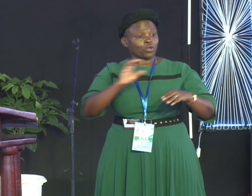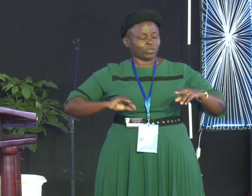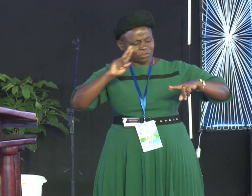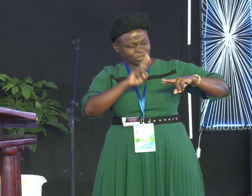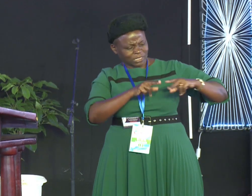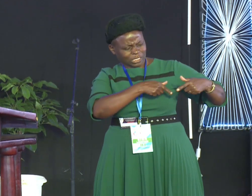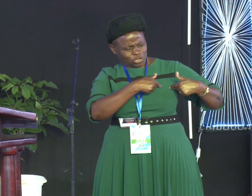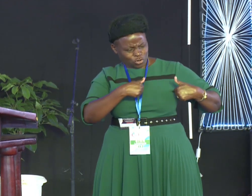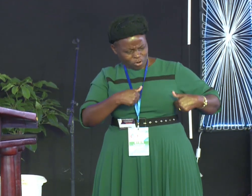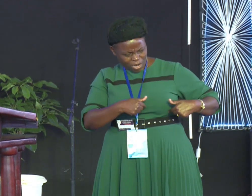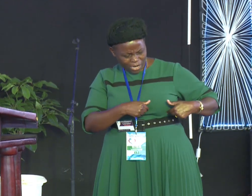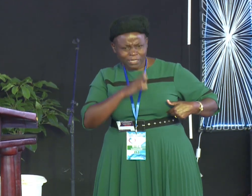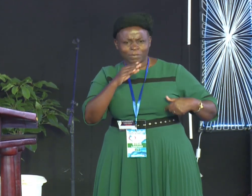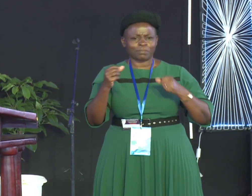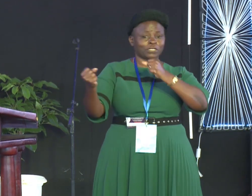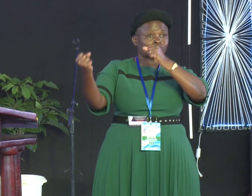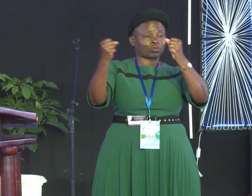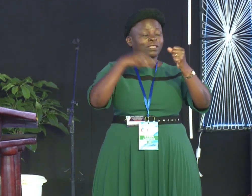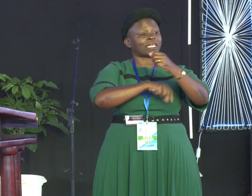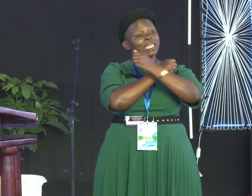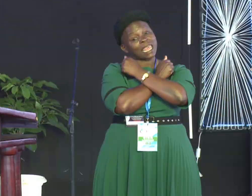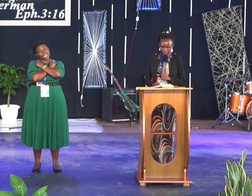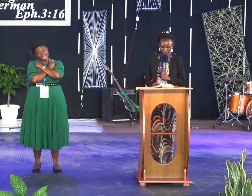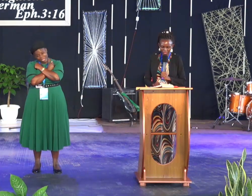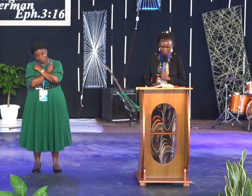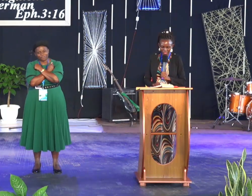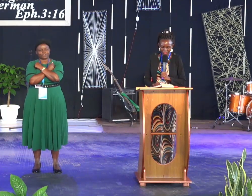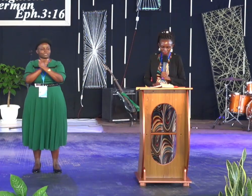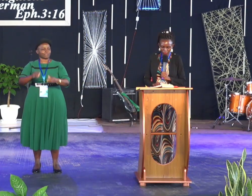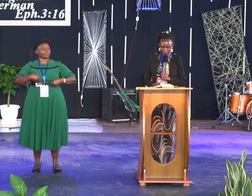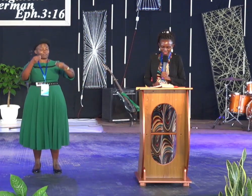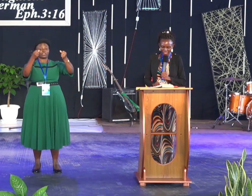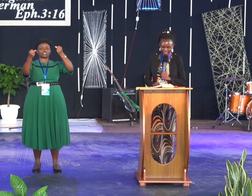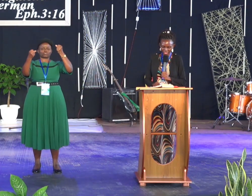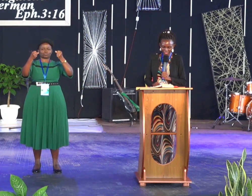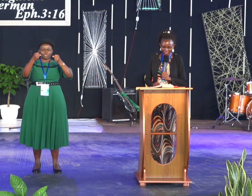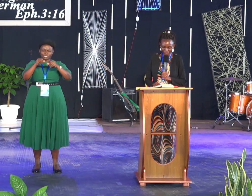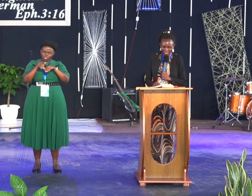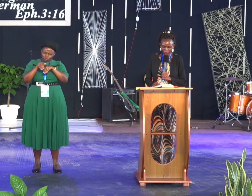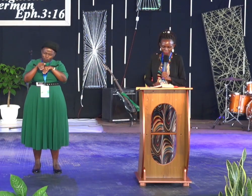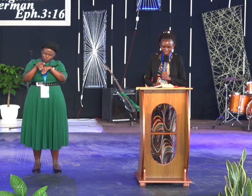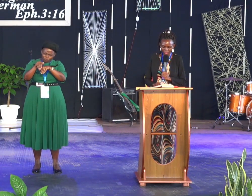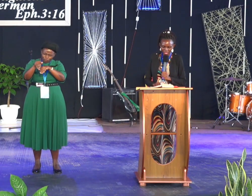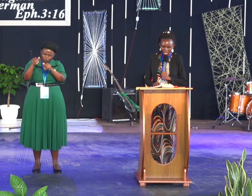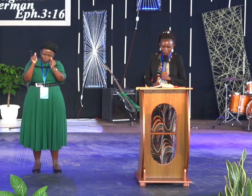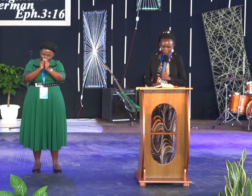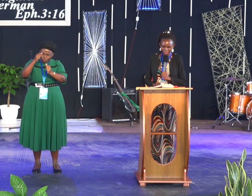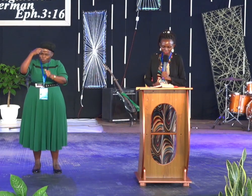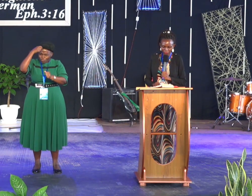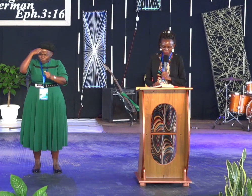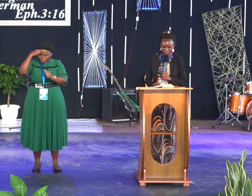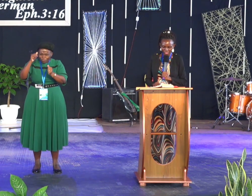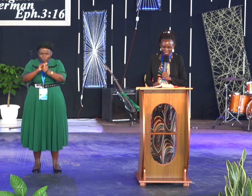muberenga n'emmizi, munywezebwenga mu kwagala, mulyoke muweebwe amaanyi okukwatanga n'amagezi awamu